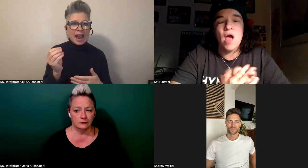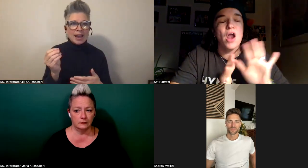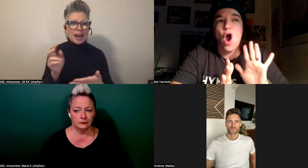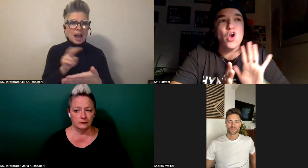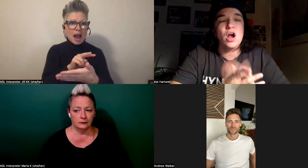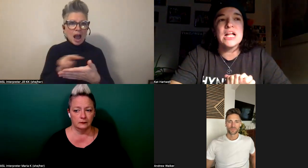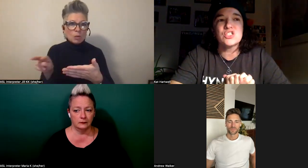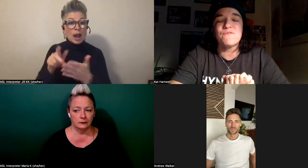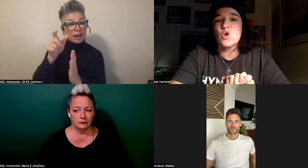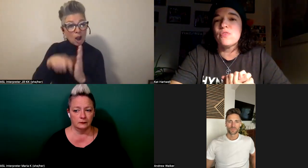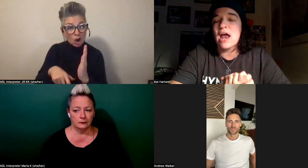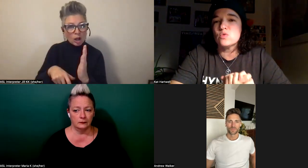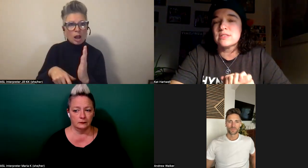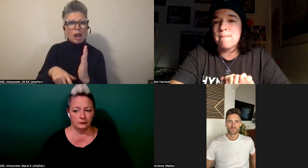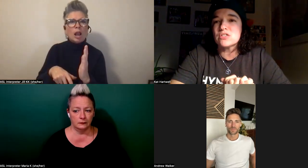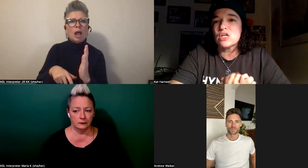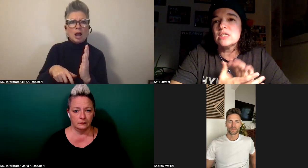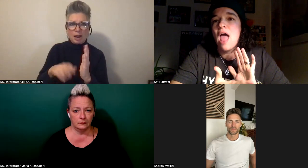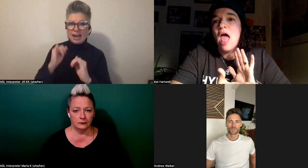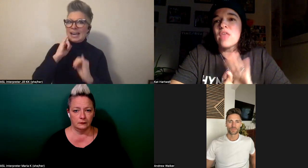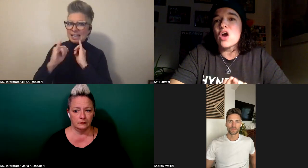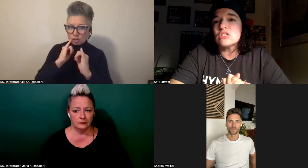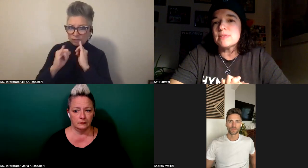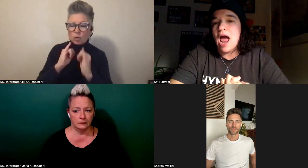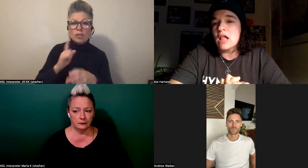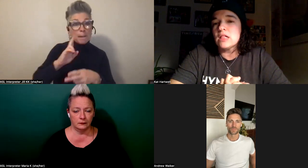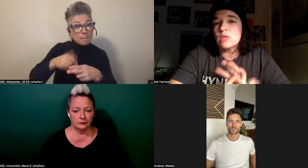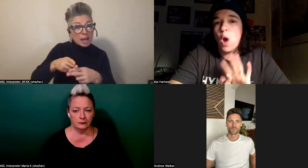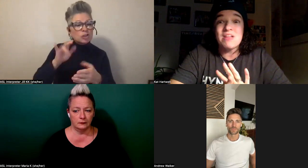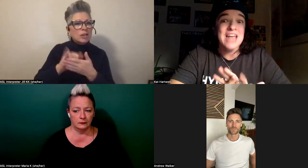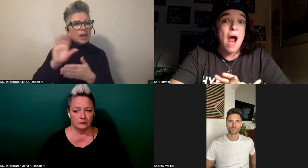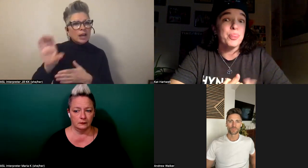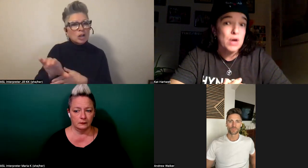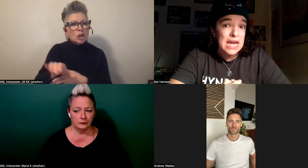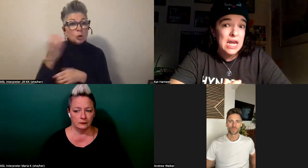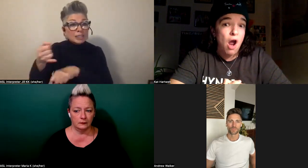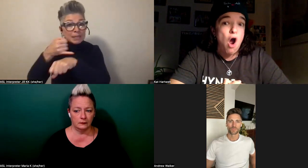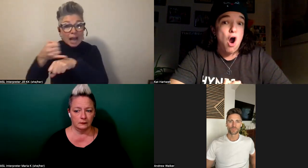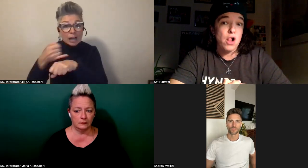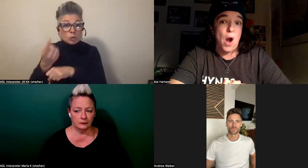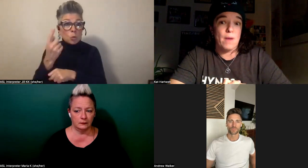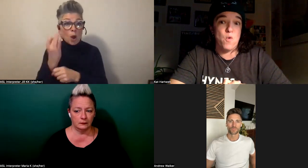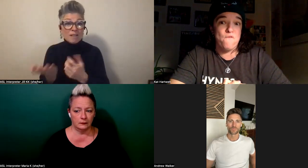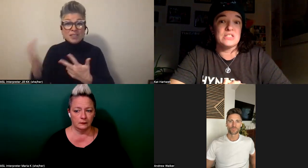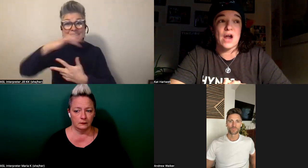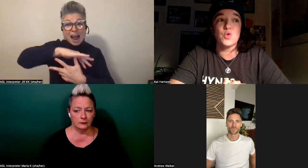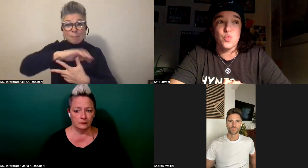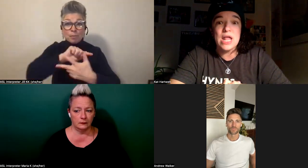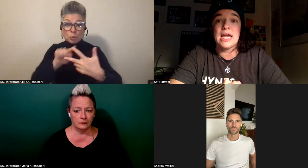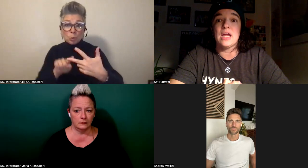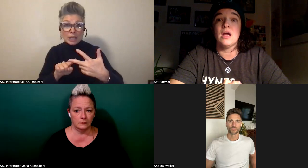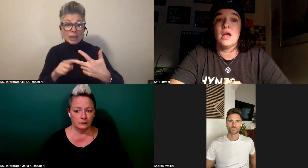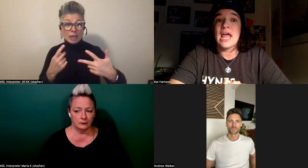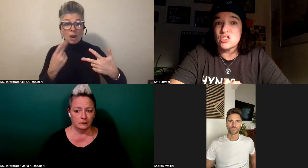article interview that you mentioned that Christmas Island was one of the top 3 Hallmark movies that